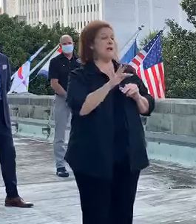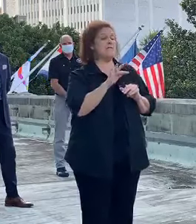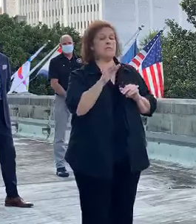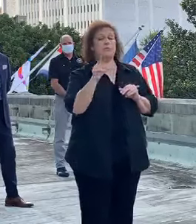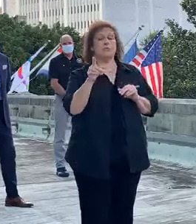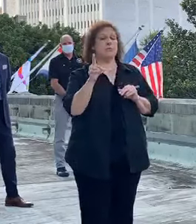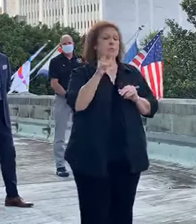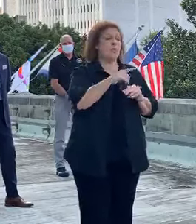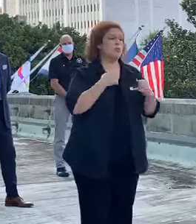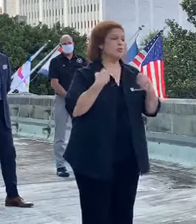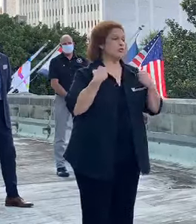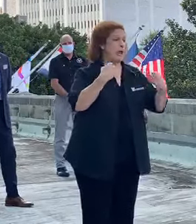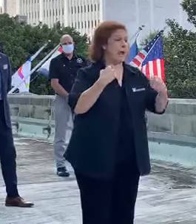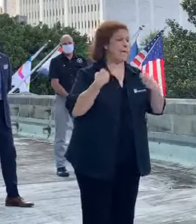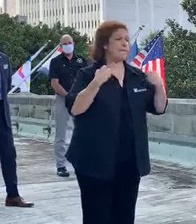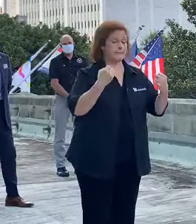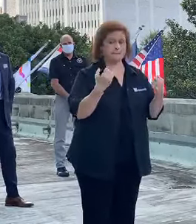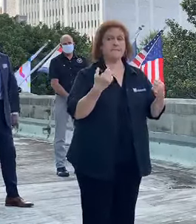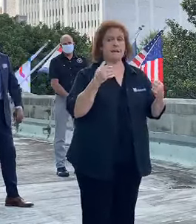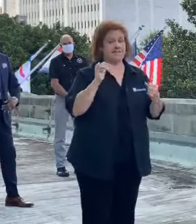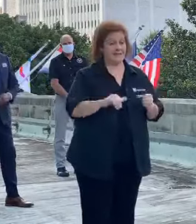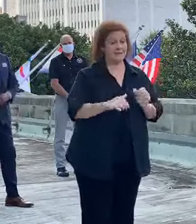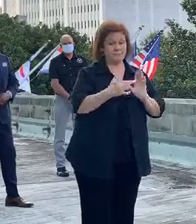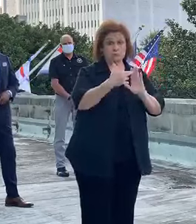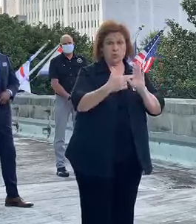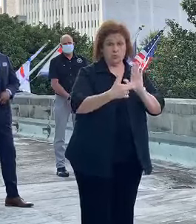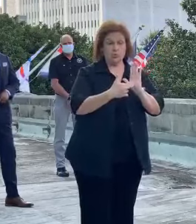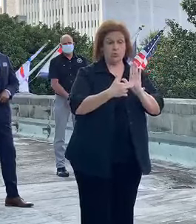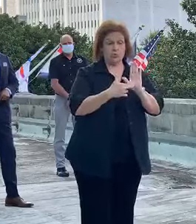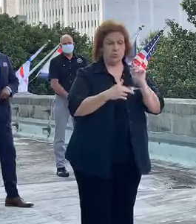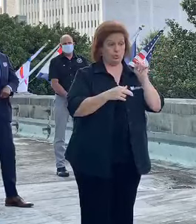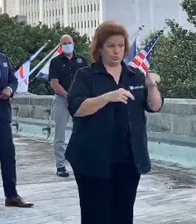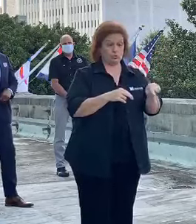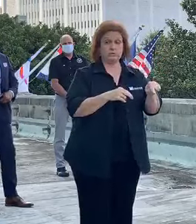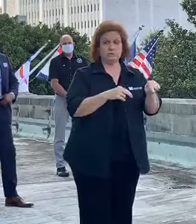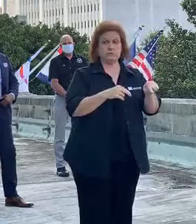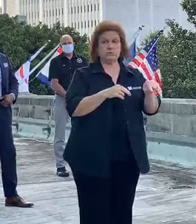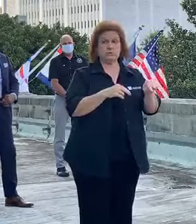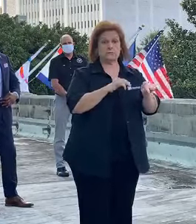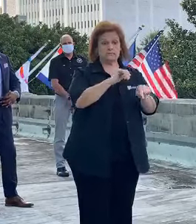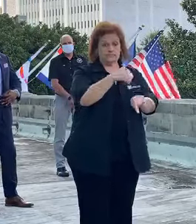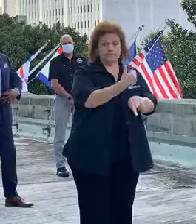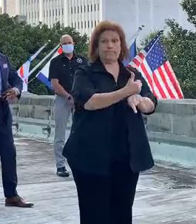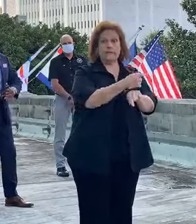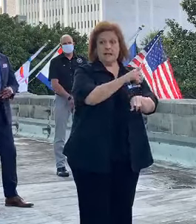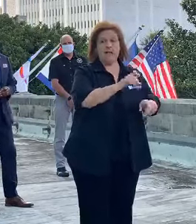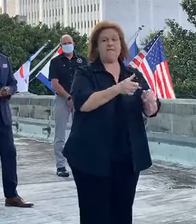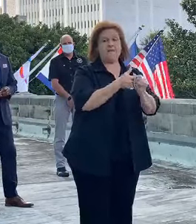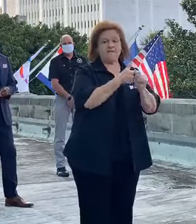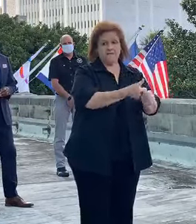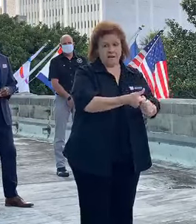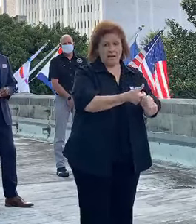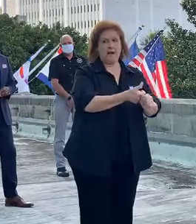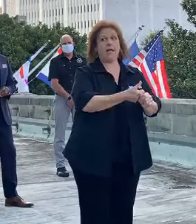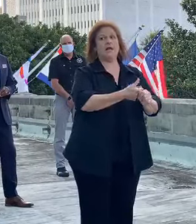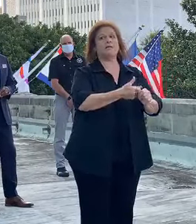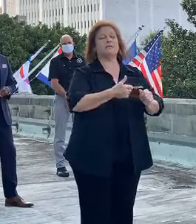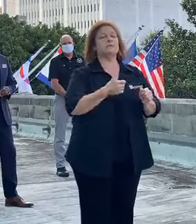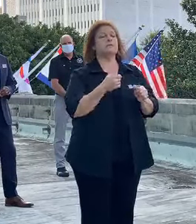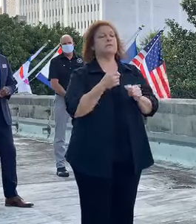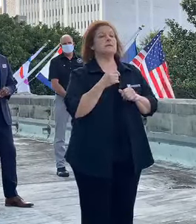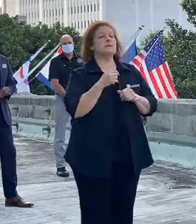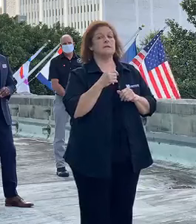to the gym. These are guidelines or provisions that are embedded in the guidelines that you can